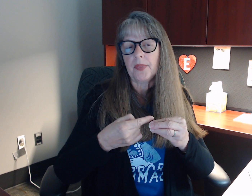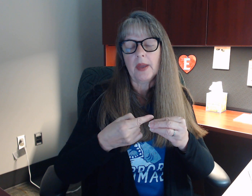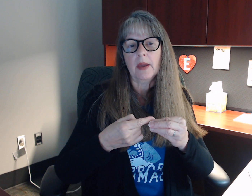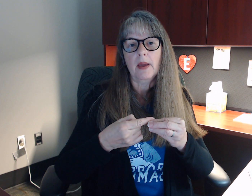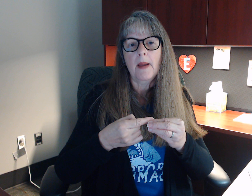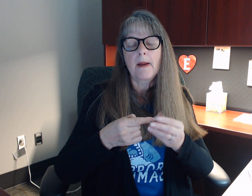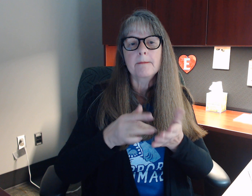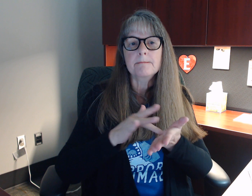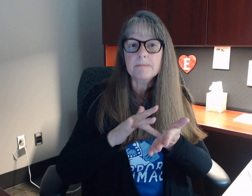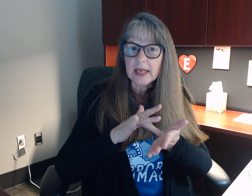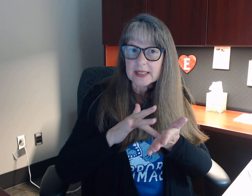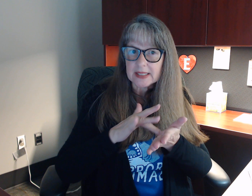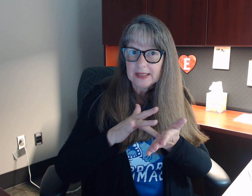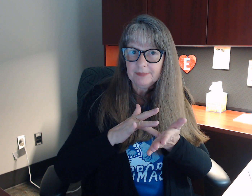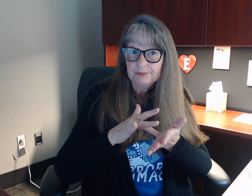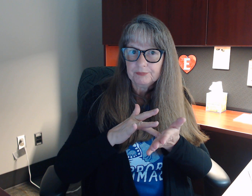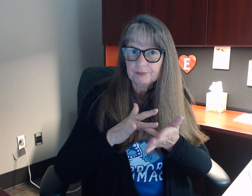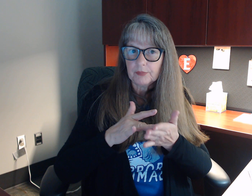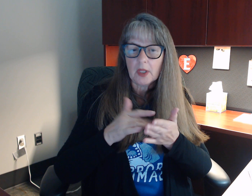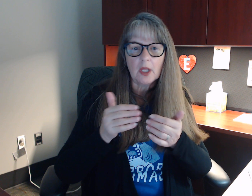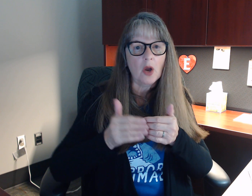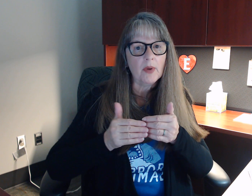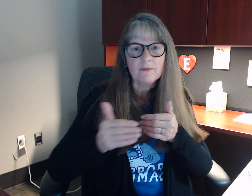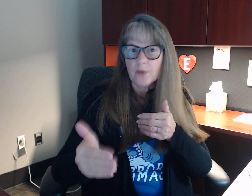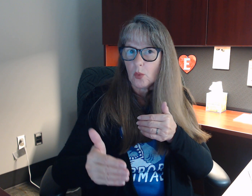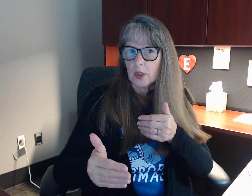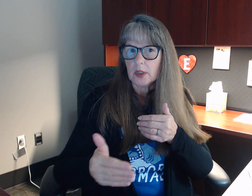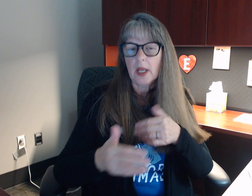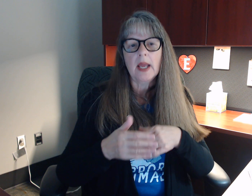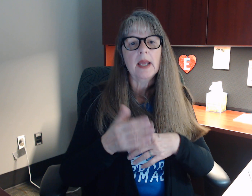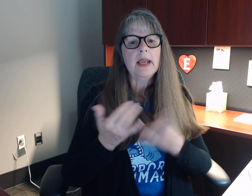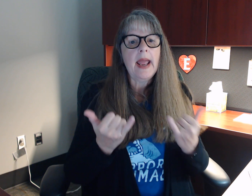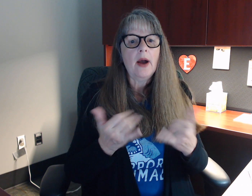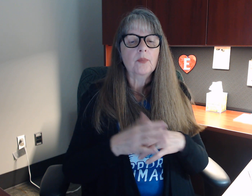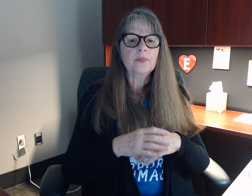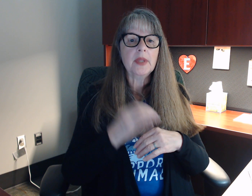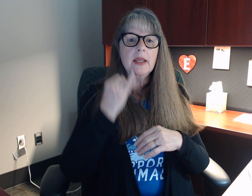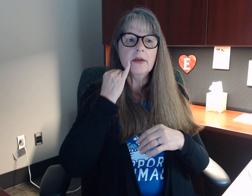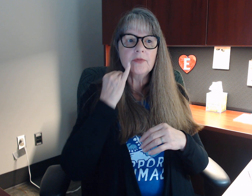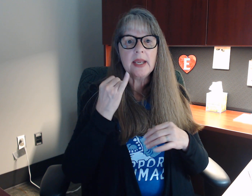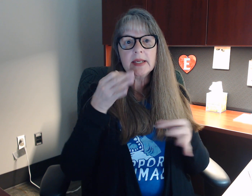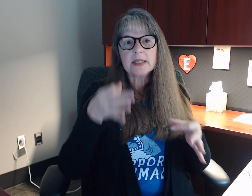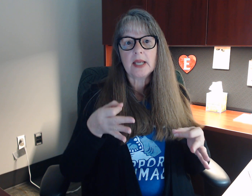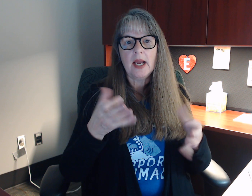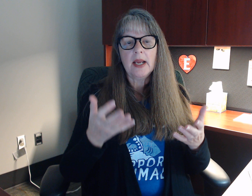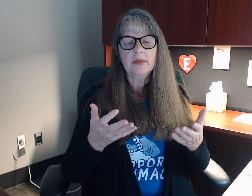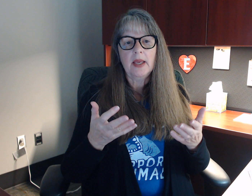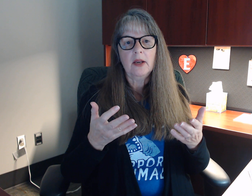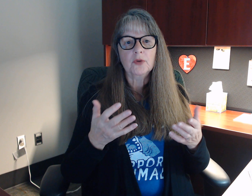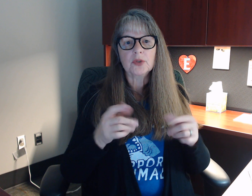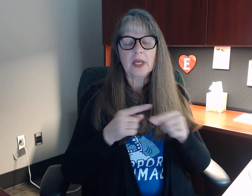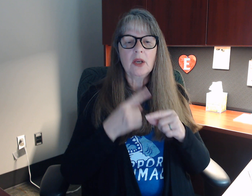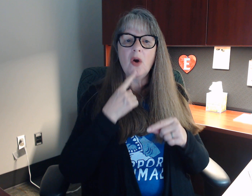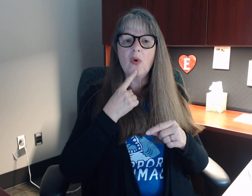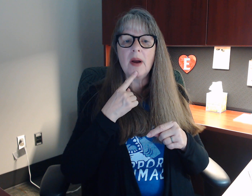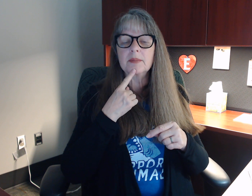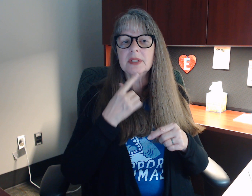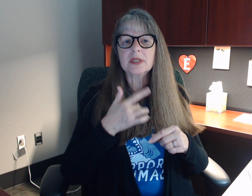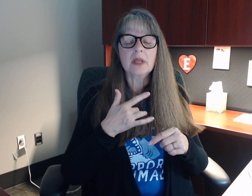the medicine going forward. Now, if they decide that, if they're saying, oh, I'm